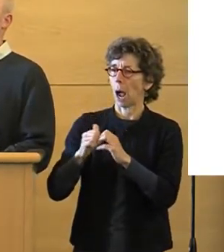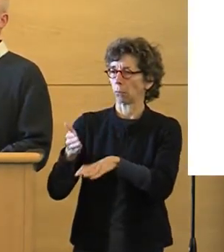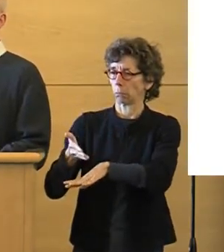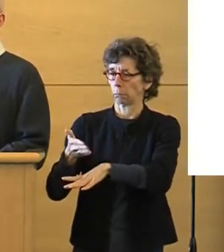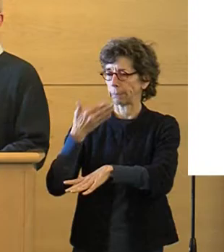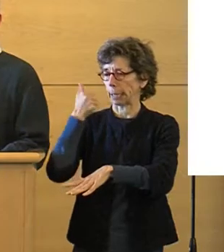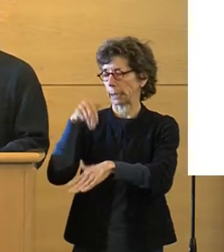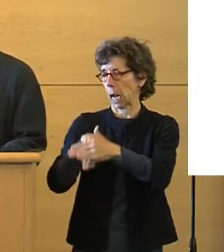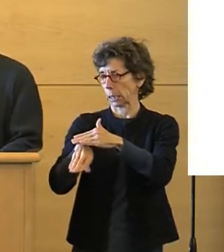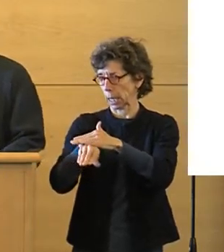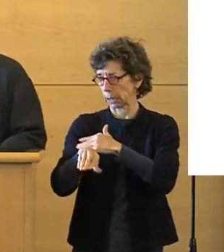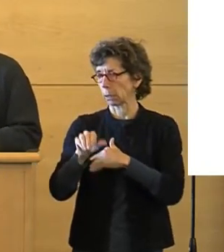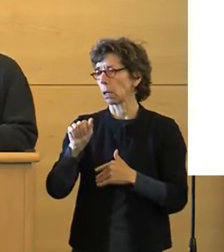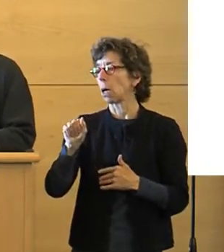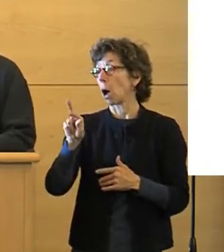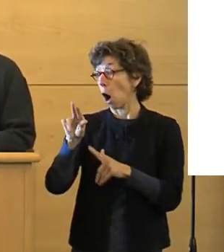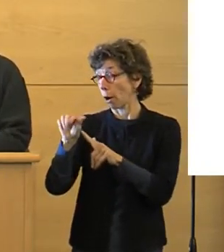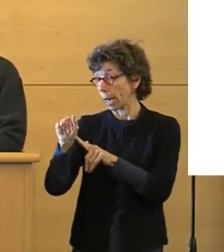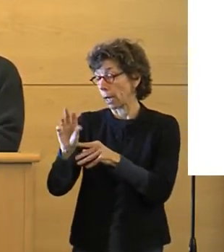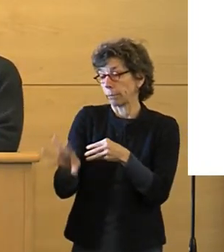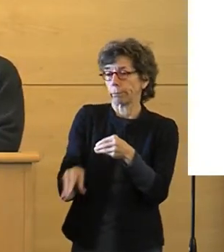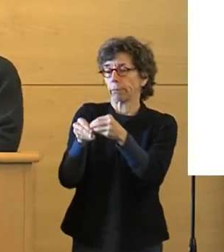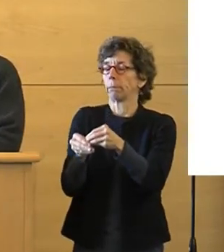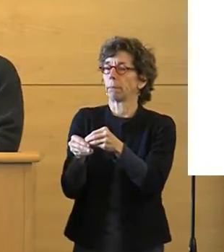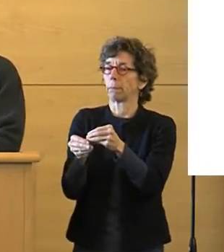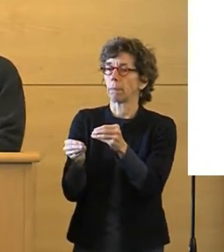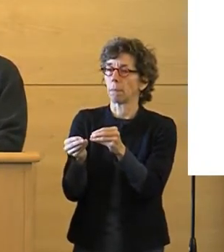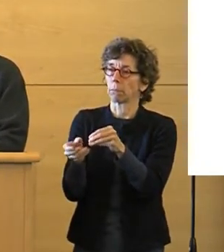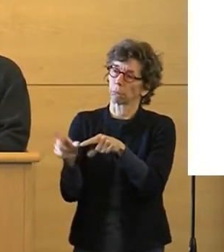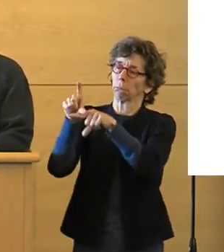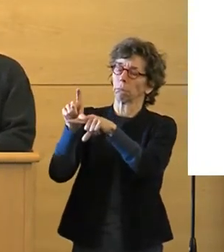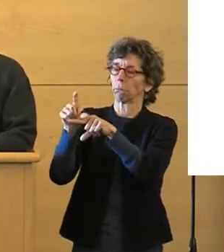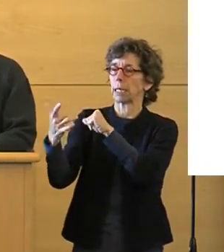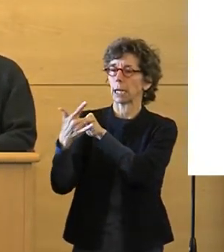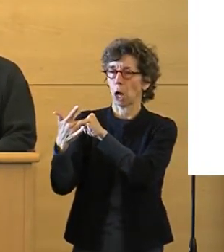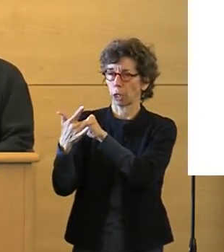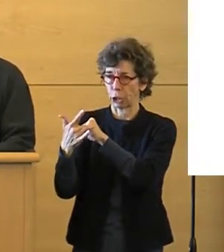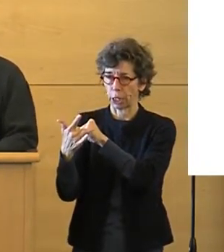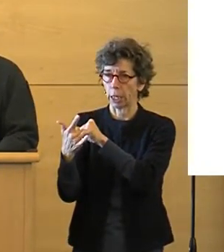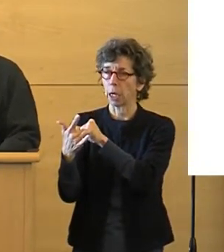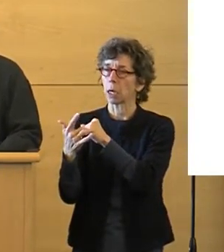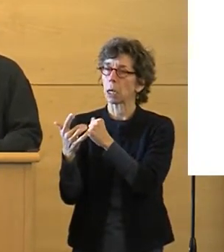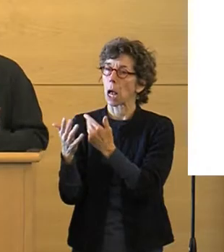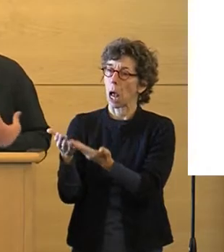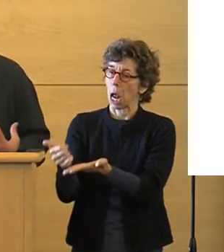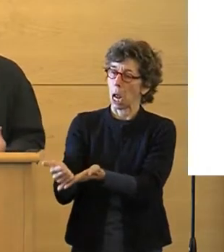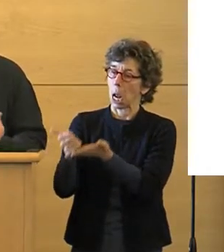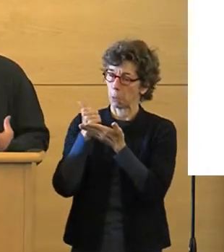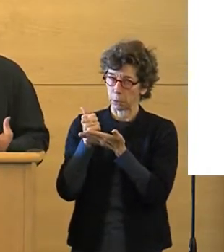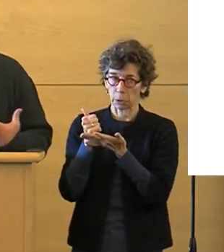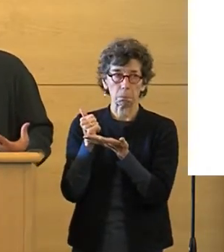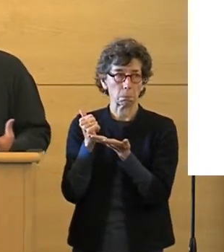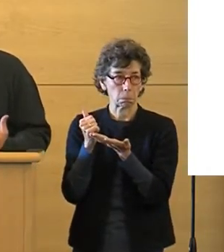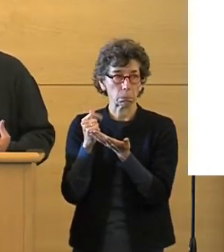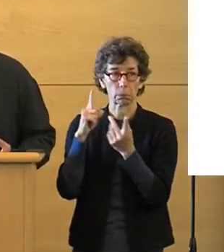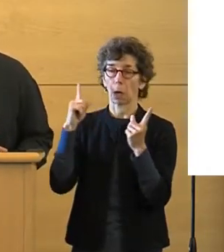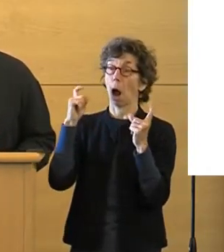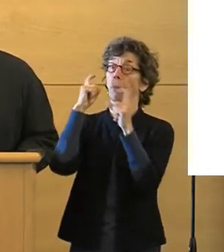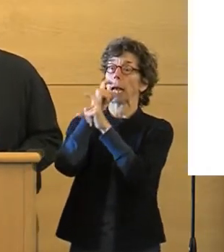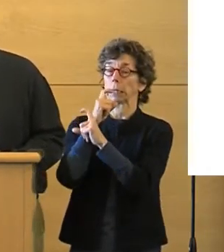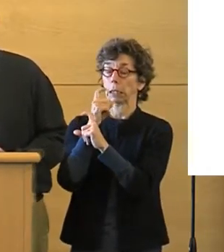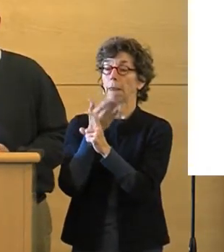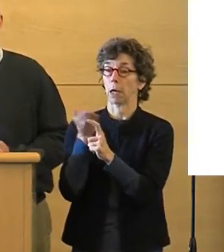HTML. And web content accessibility guidelines very clearly spell out what needs to